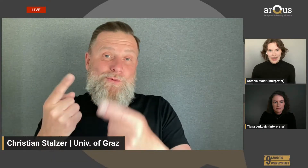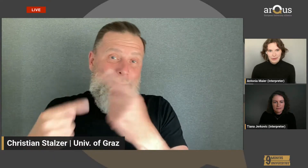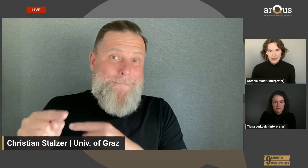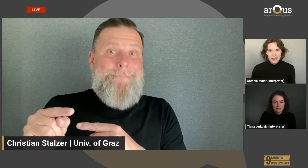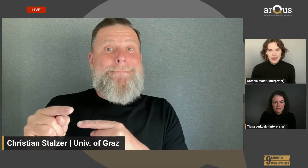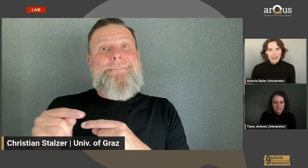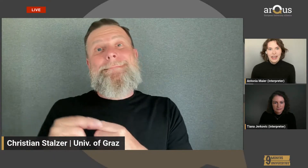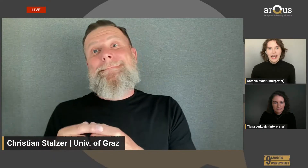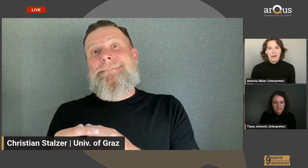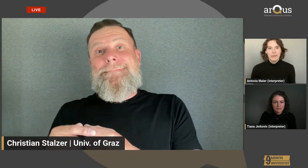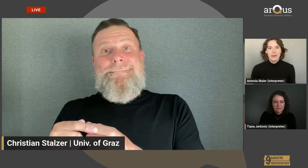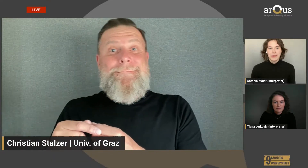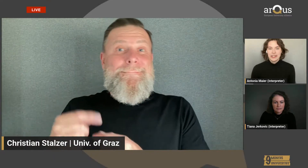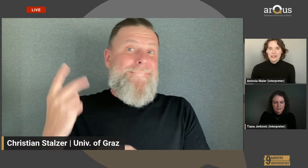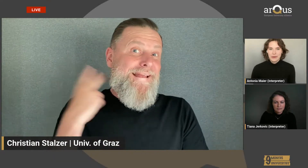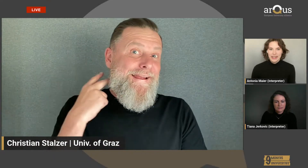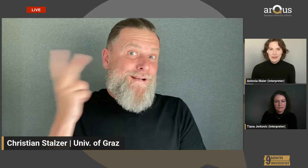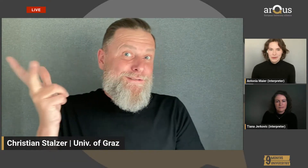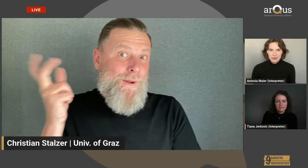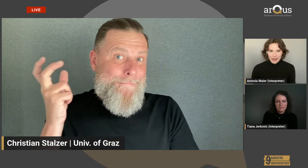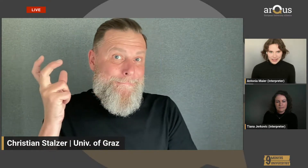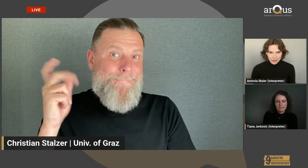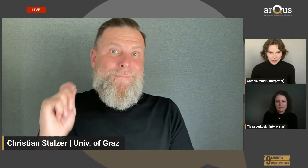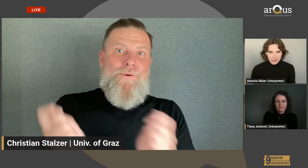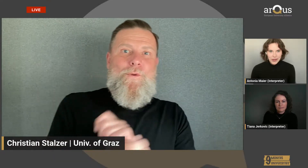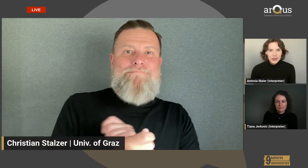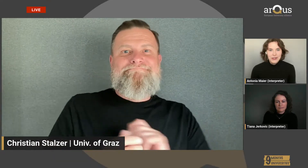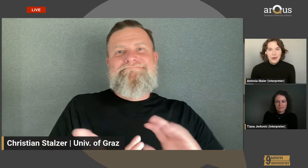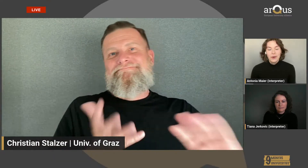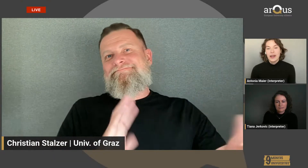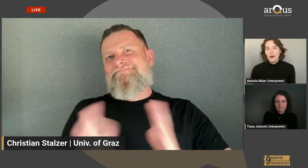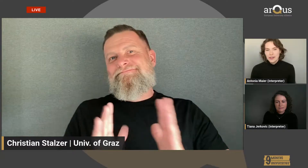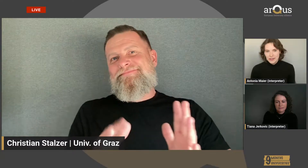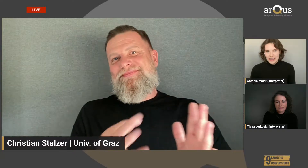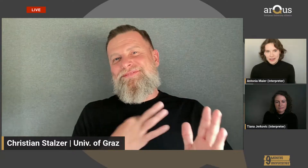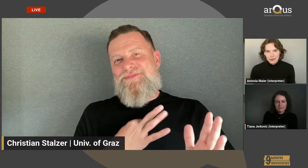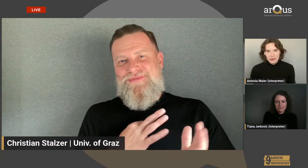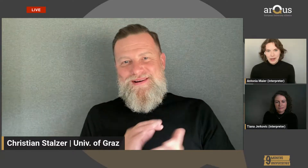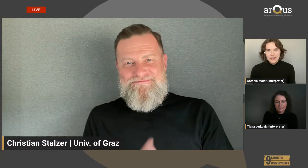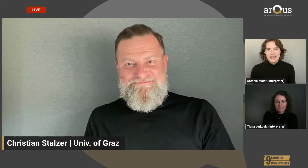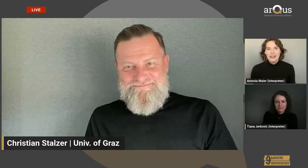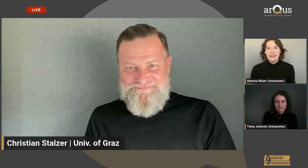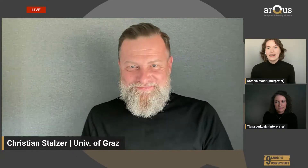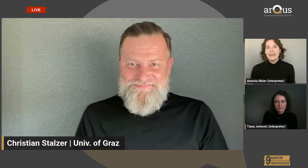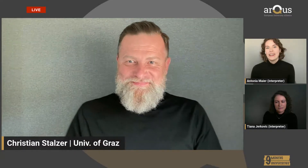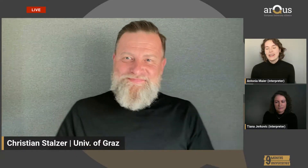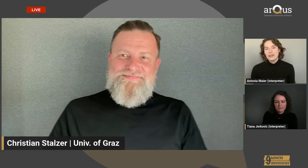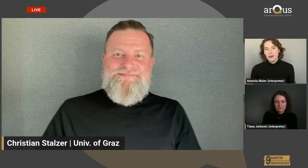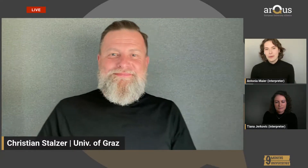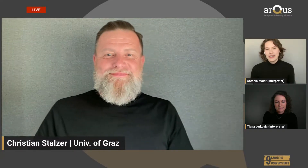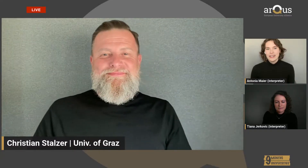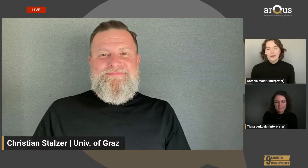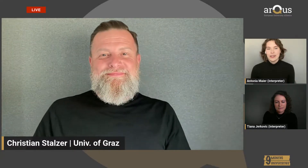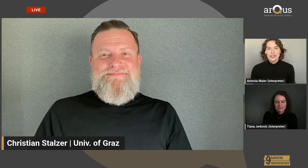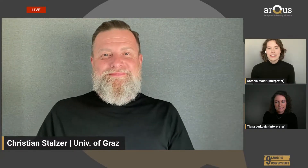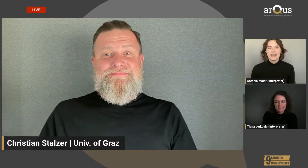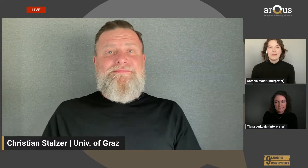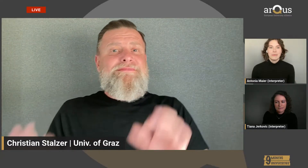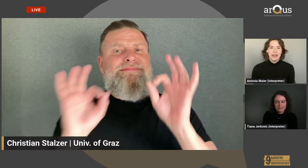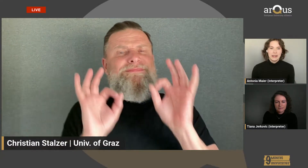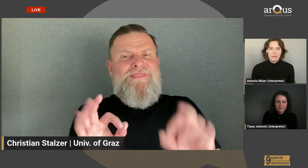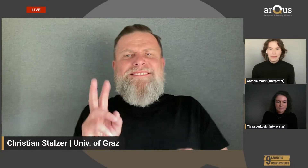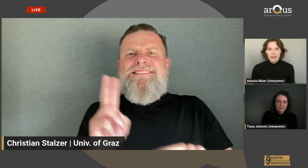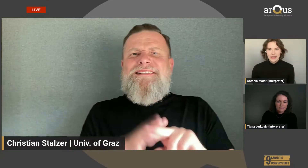spoken language, which is quite respectable. So also the other way around, they're interpreting the questions